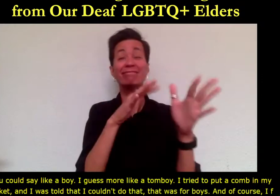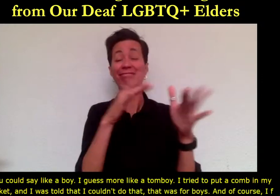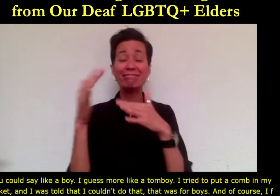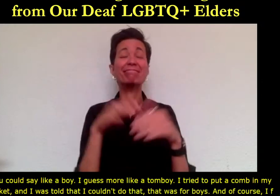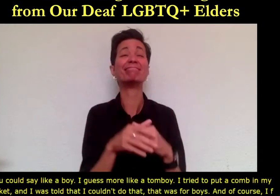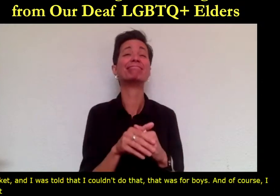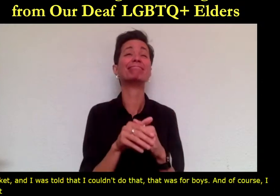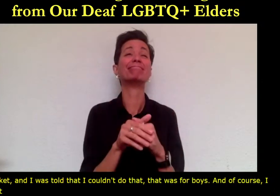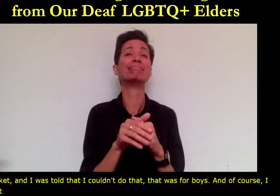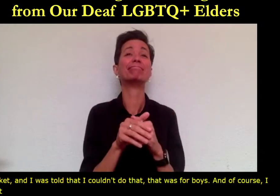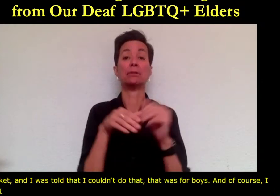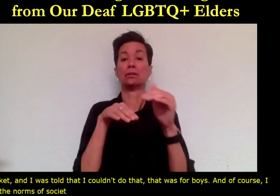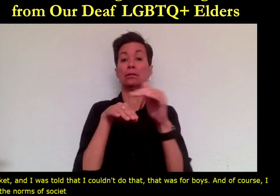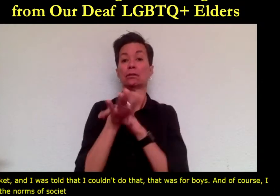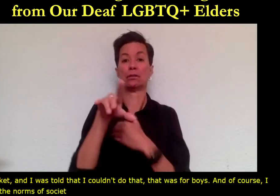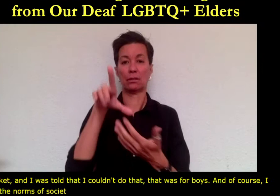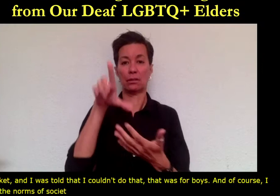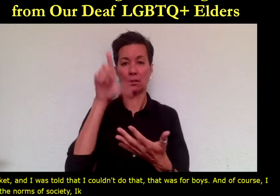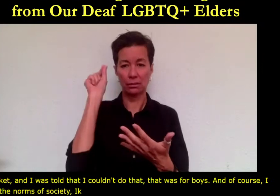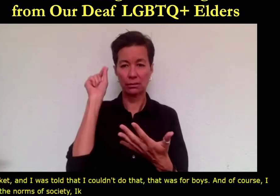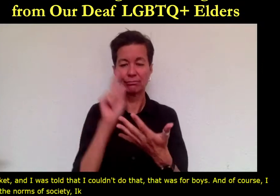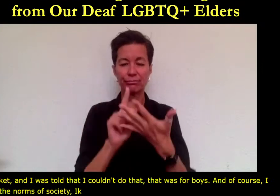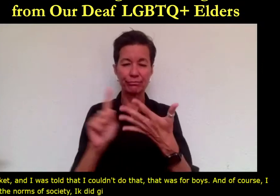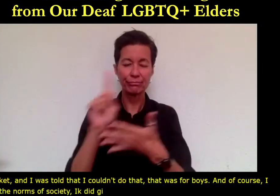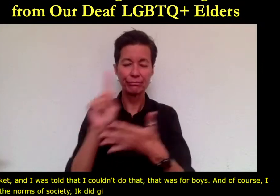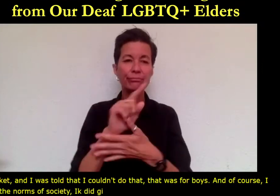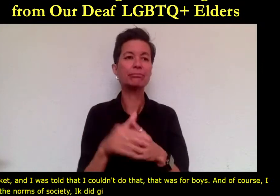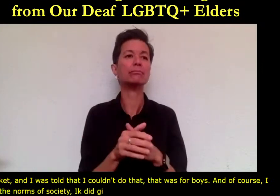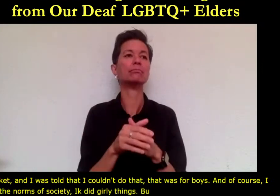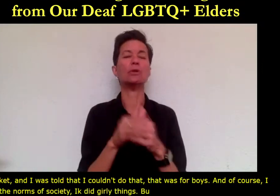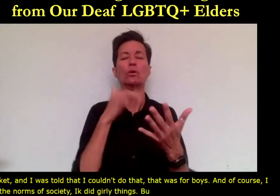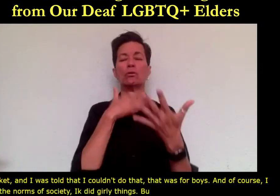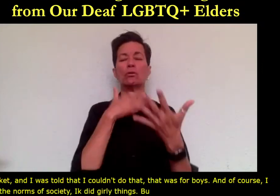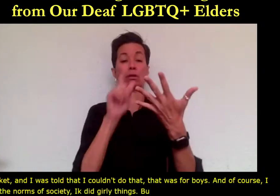so i was doing that i baited boys and i entered gallaudet